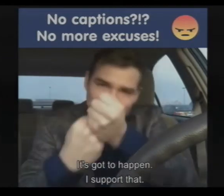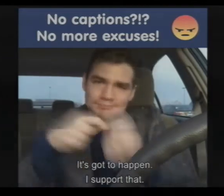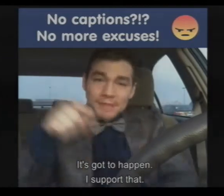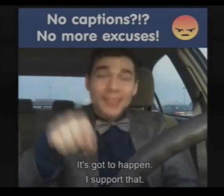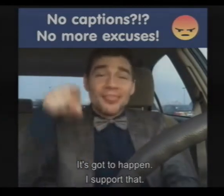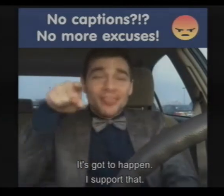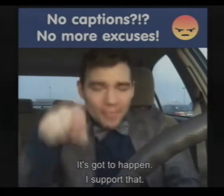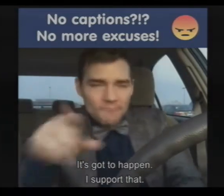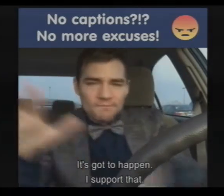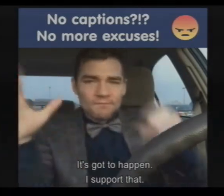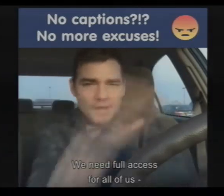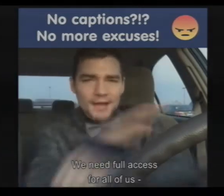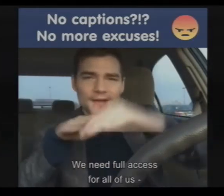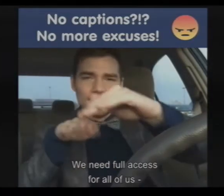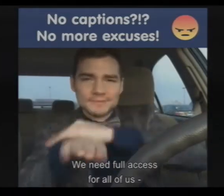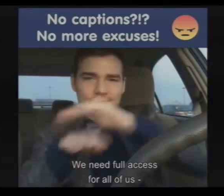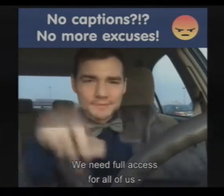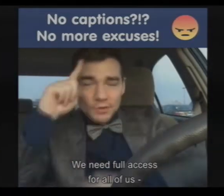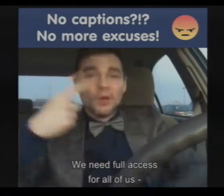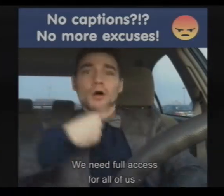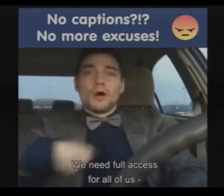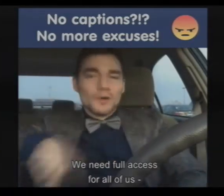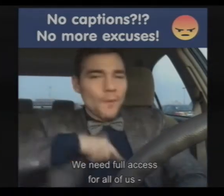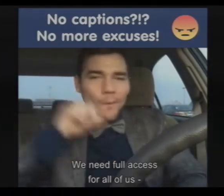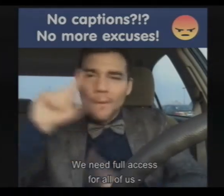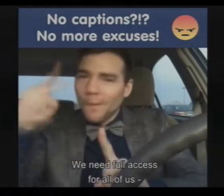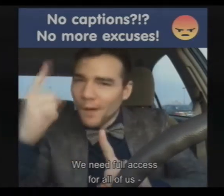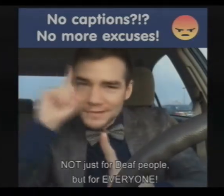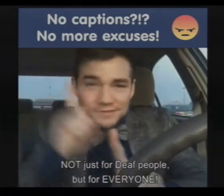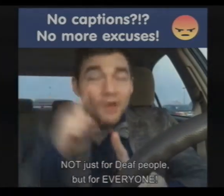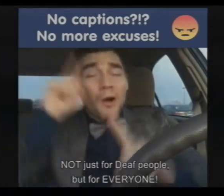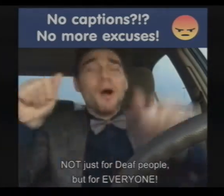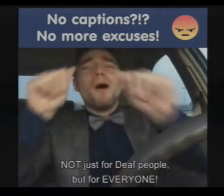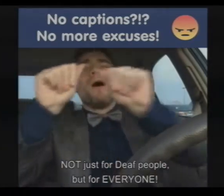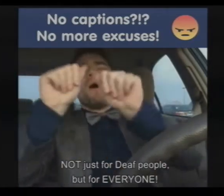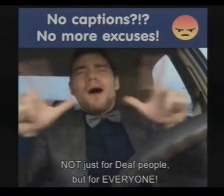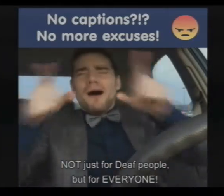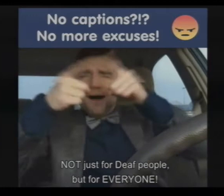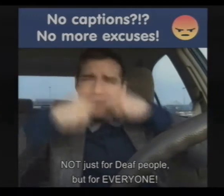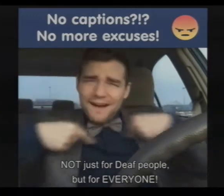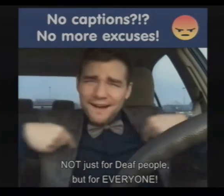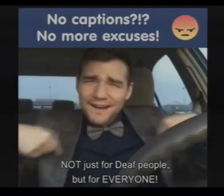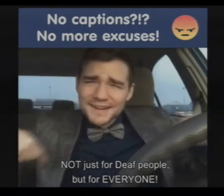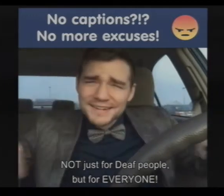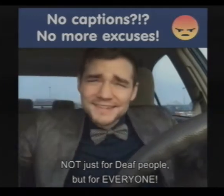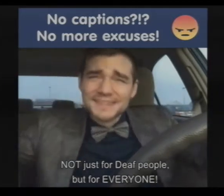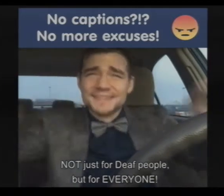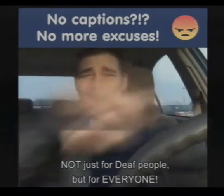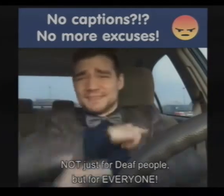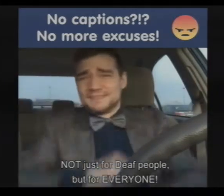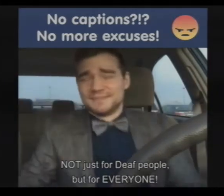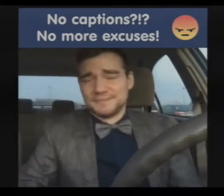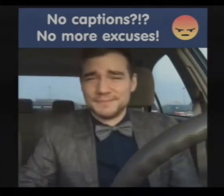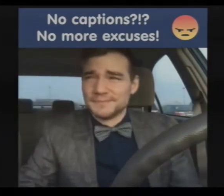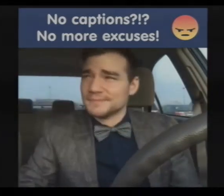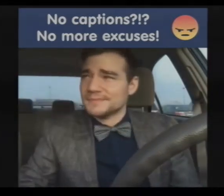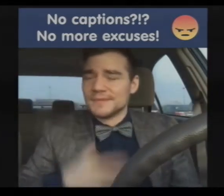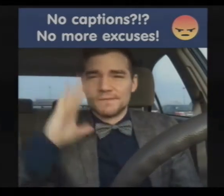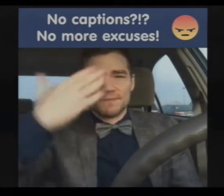to happen. I support that. We need full access for all of us, not just for deaf people, but for everyone.